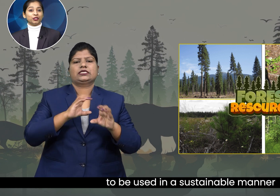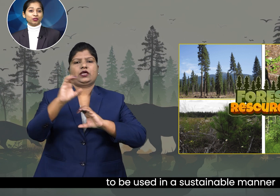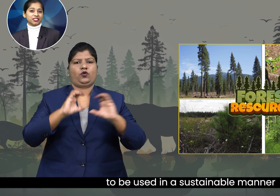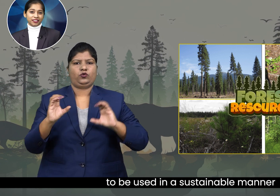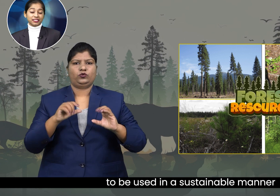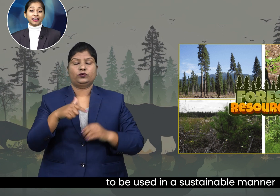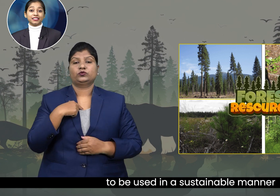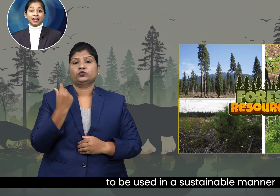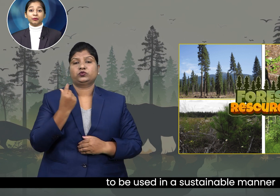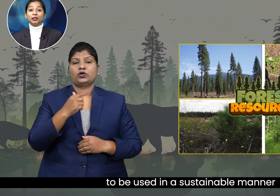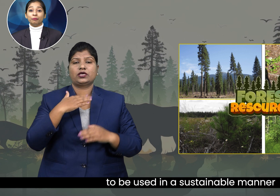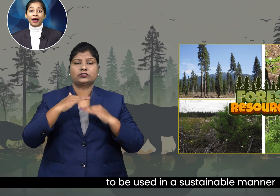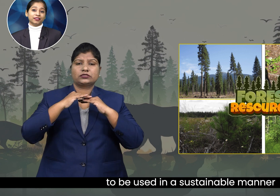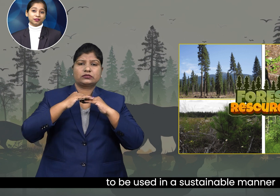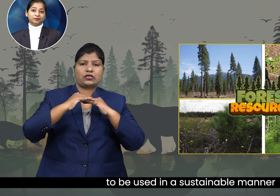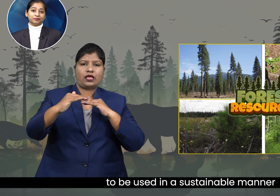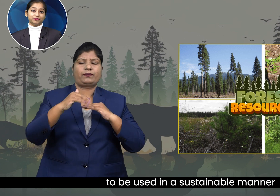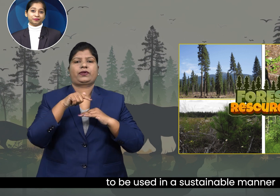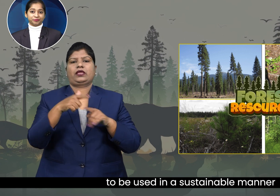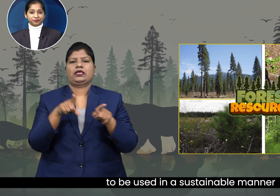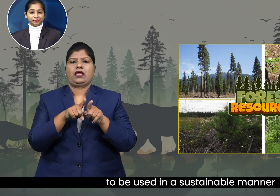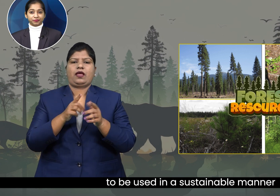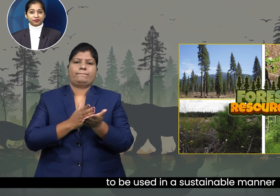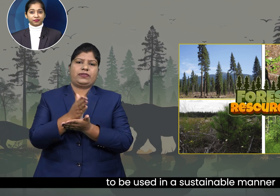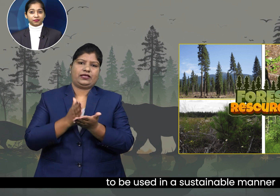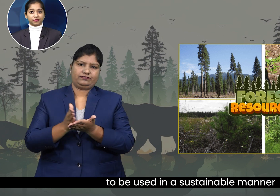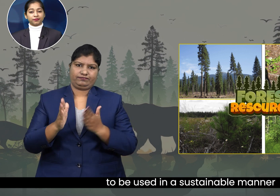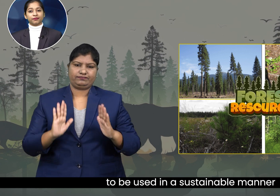to be used in a sustainable manner,